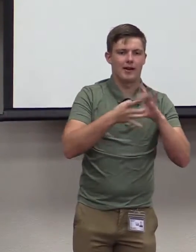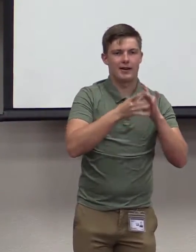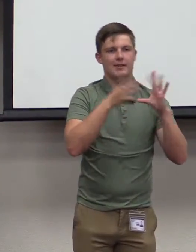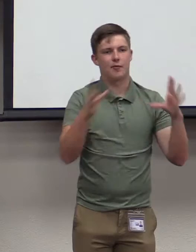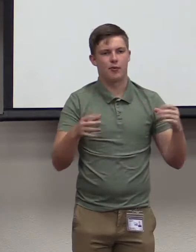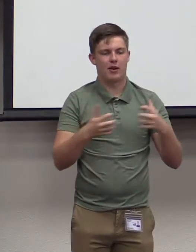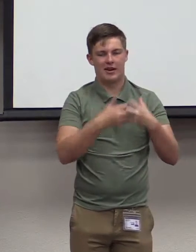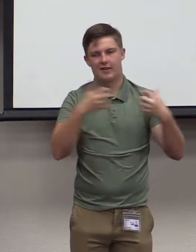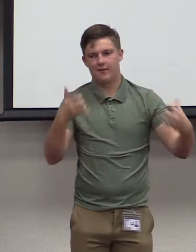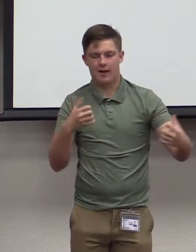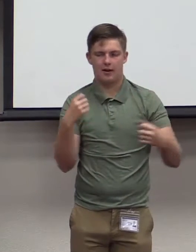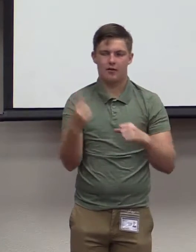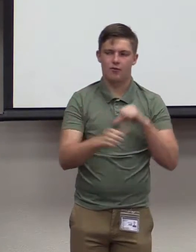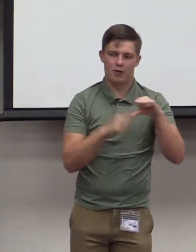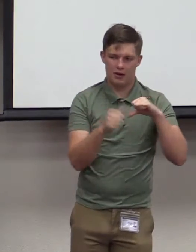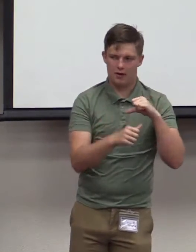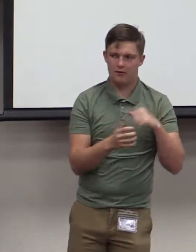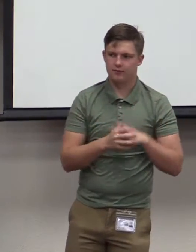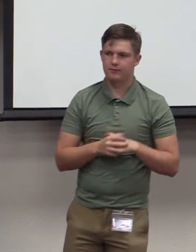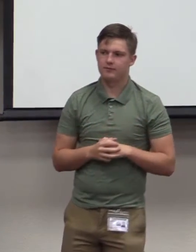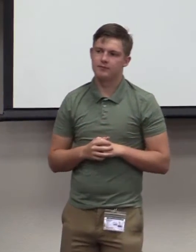another.